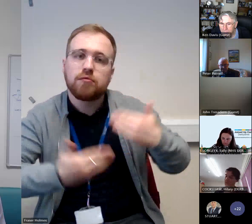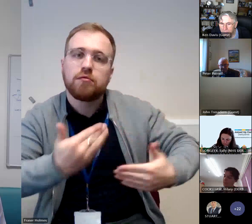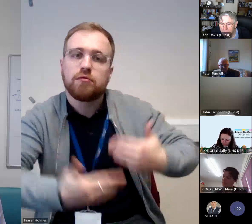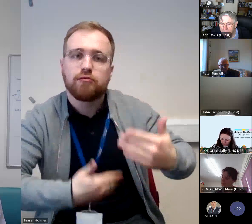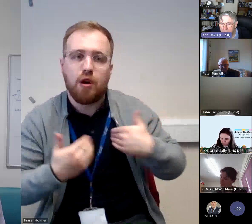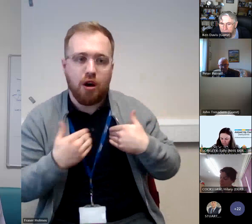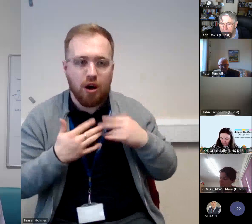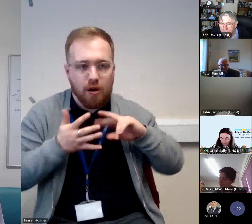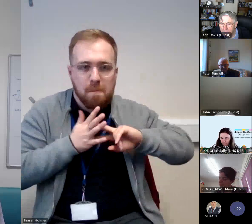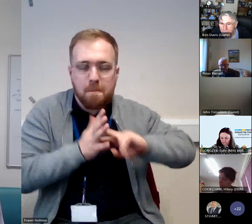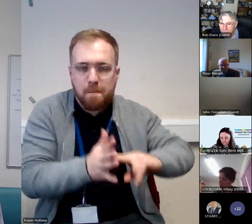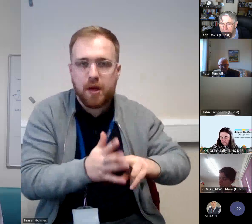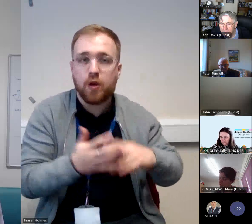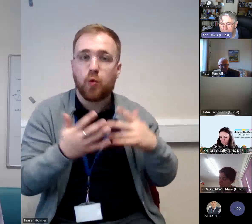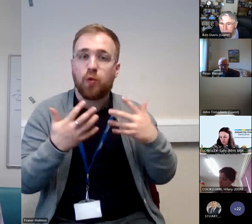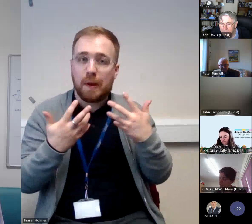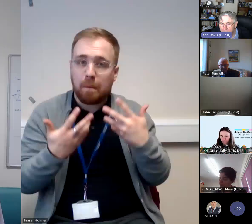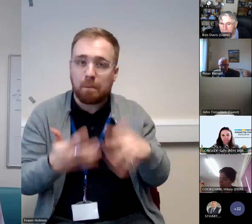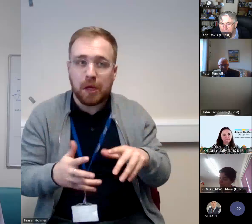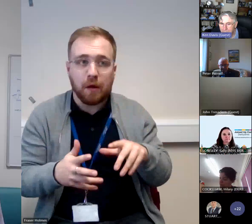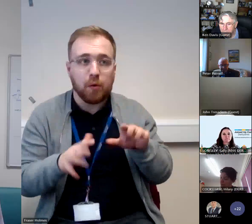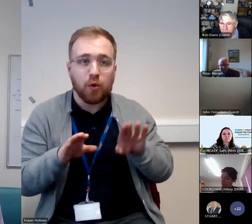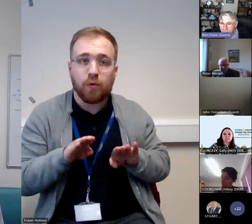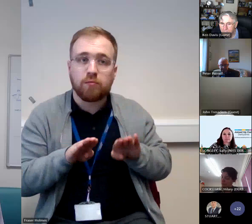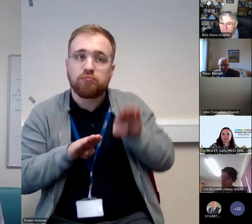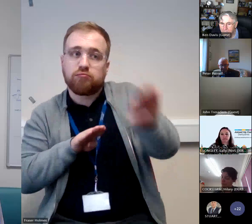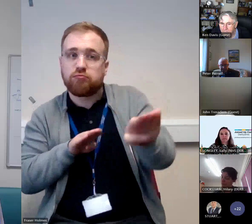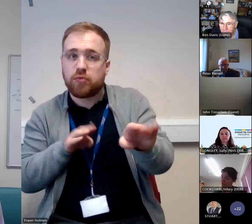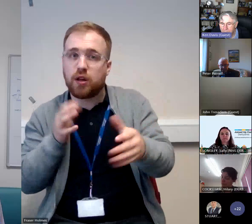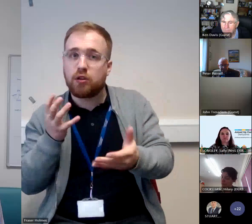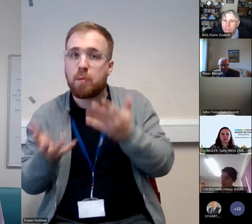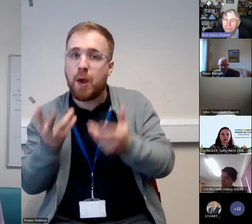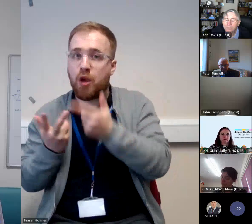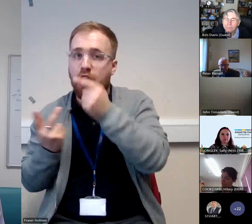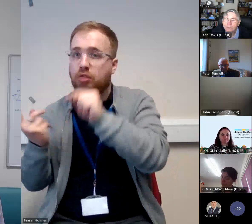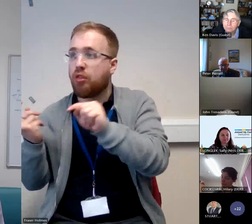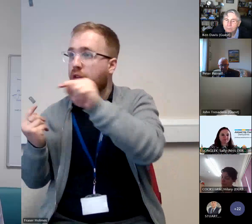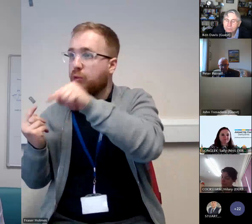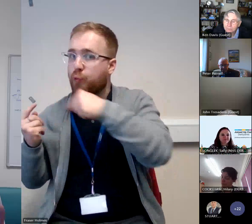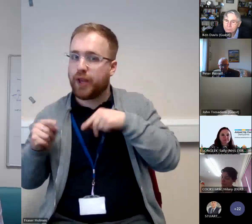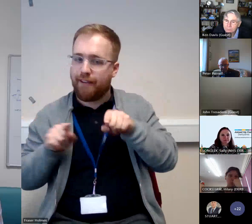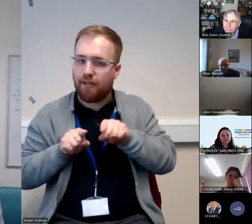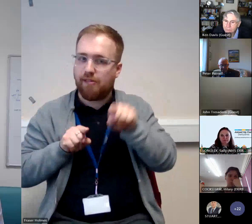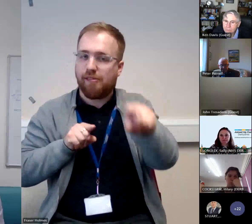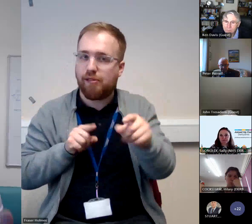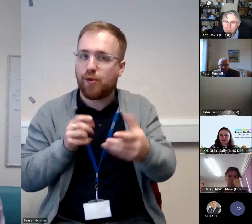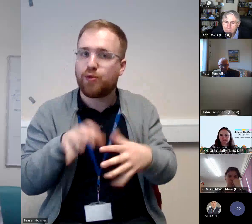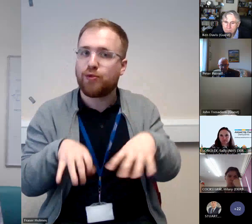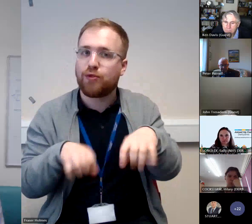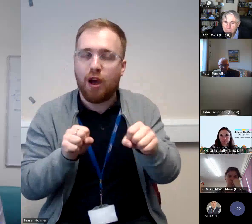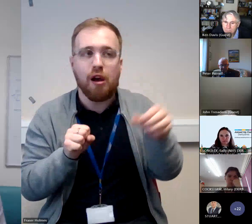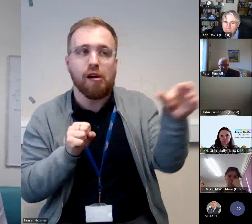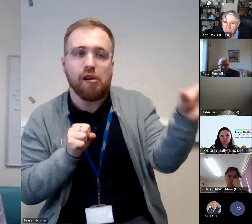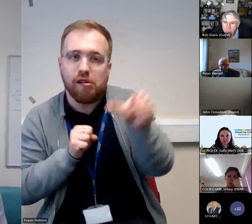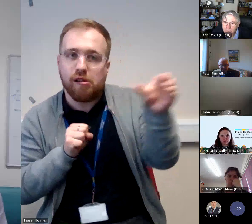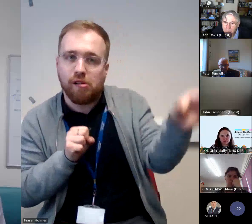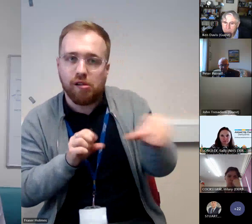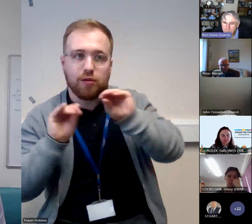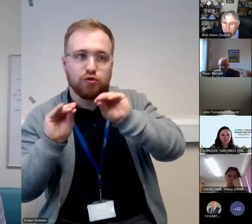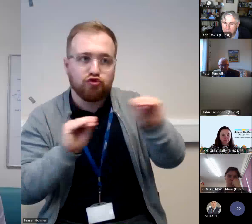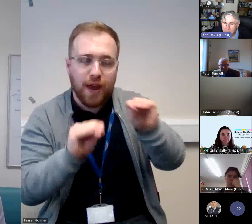activity, we've been able to get ahead of a lot of other systems and to start to recruit, develop